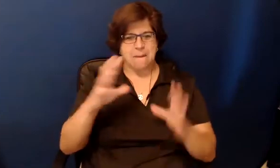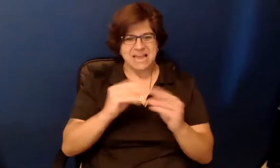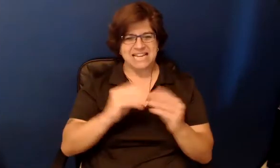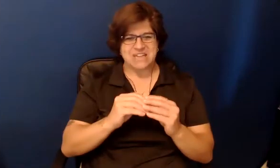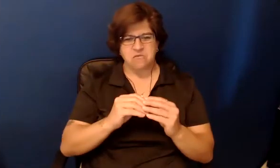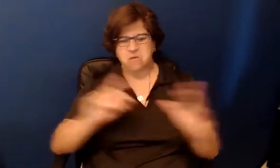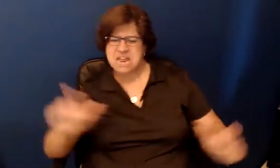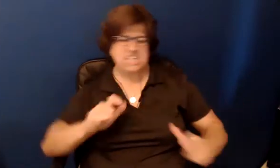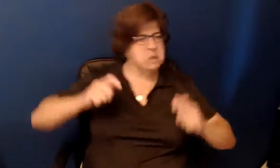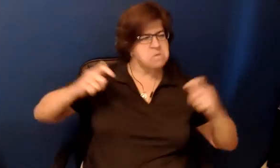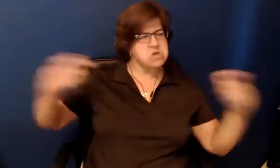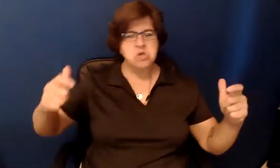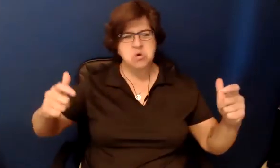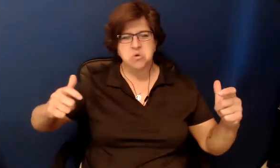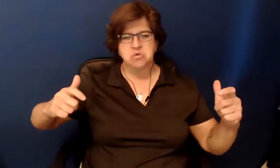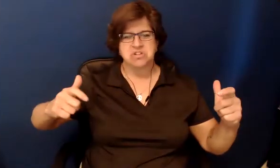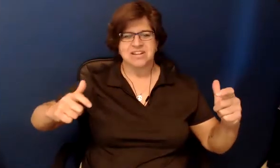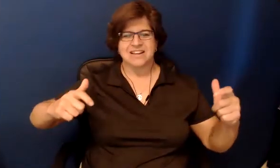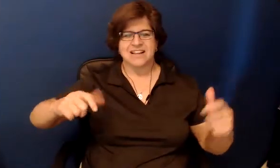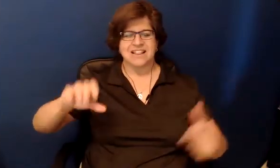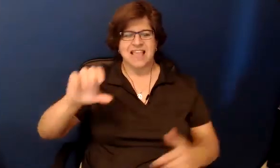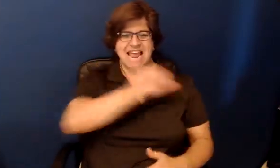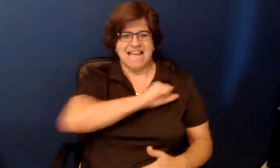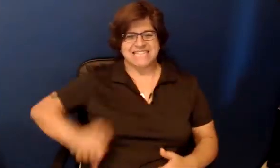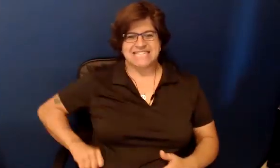huge, magnificent cathedral like St. Patrick's Square in New York. You